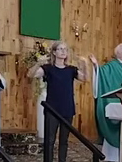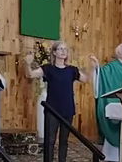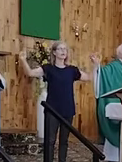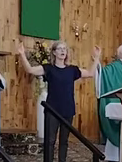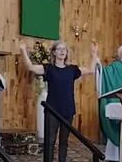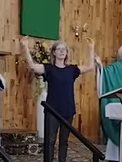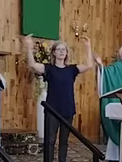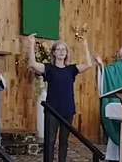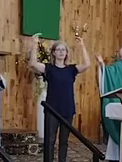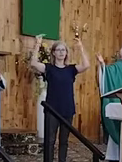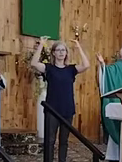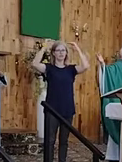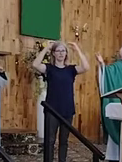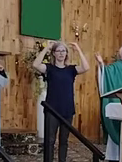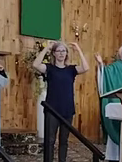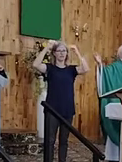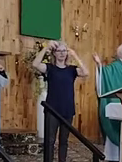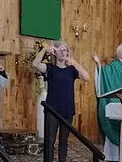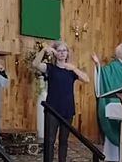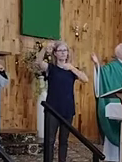who art in heaven,